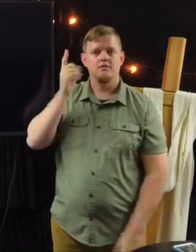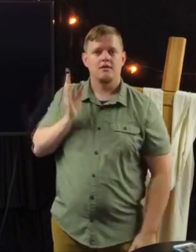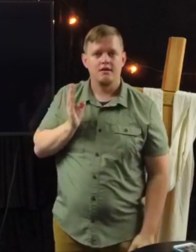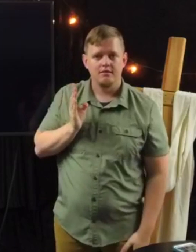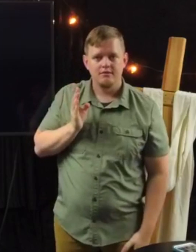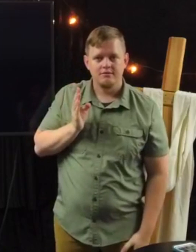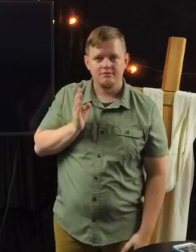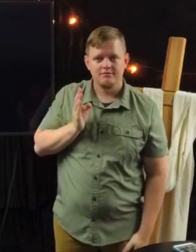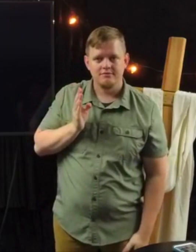in God